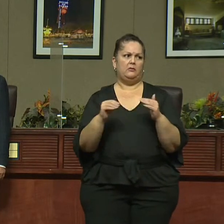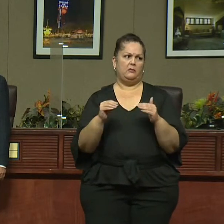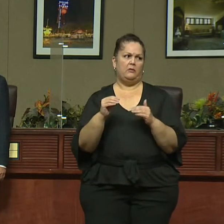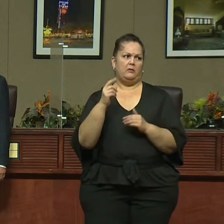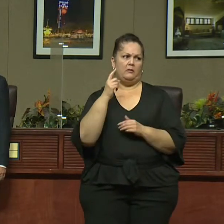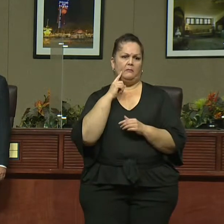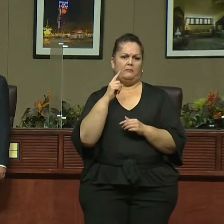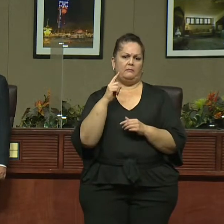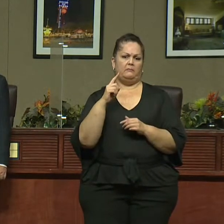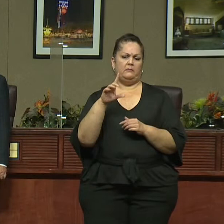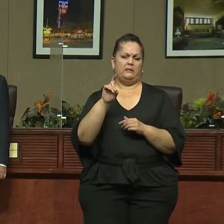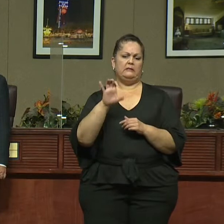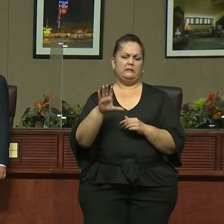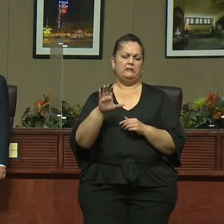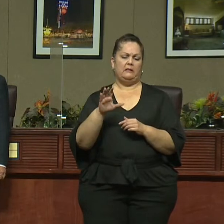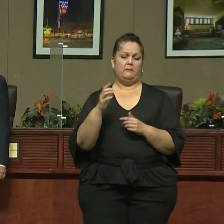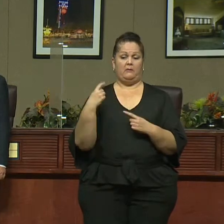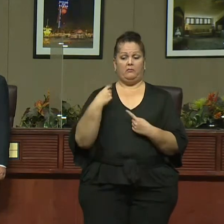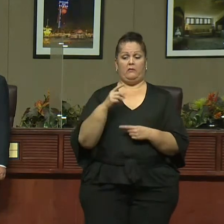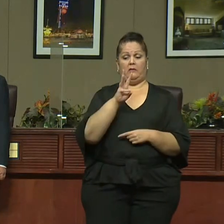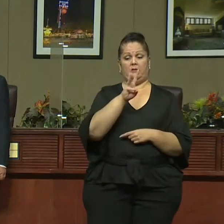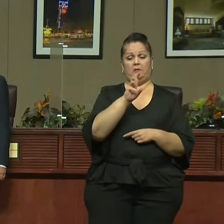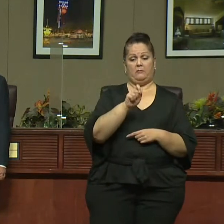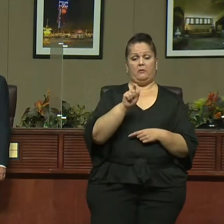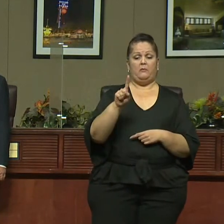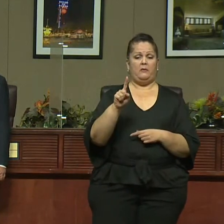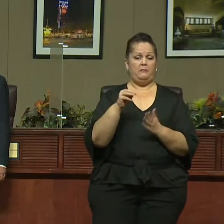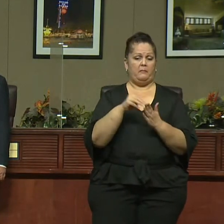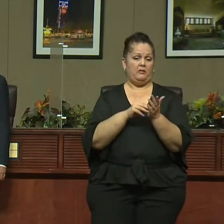spent 6.1 right now.